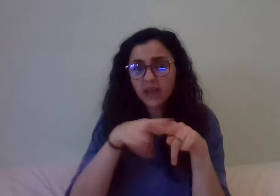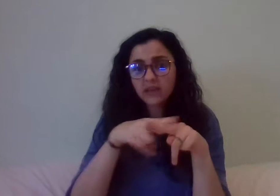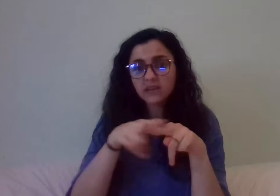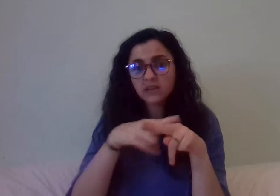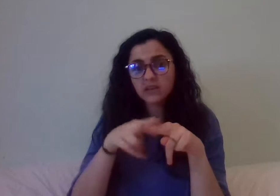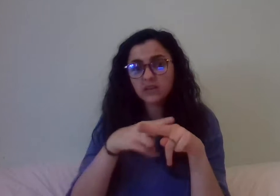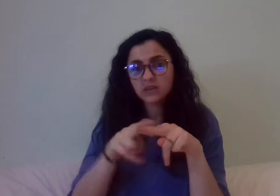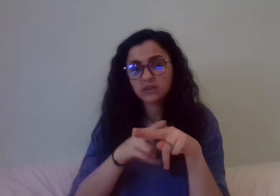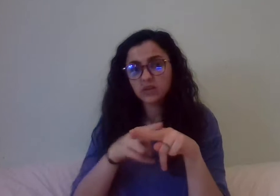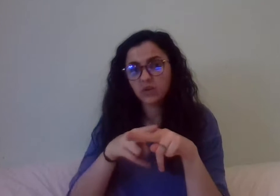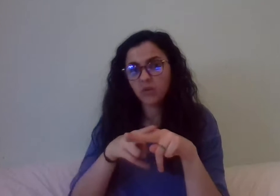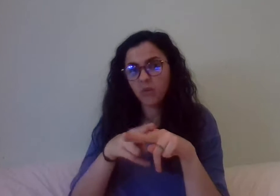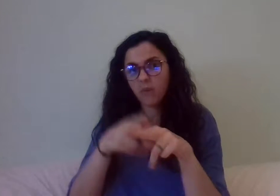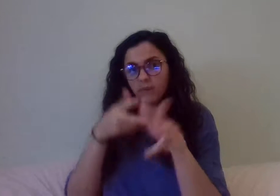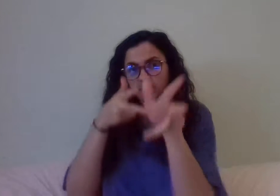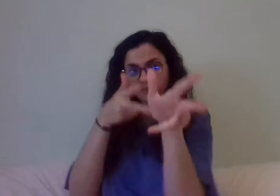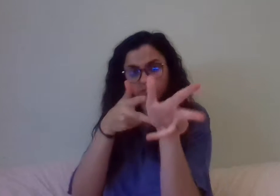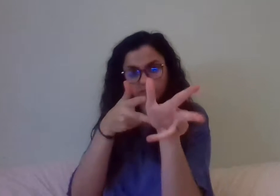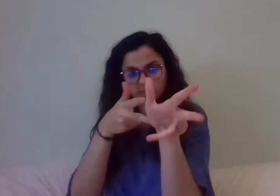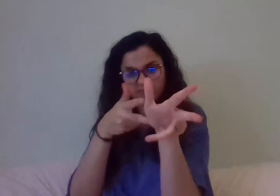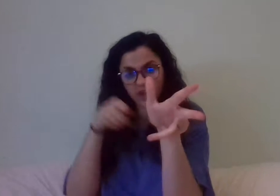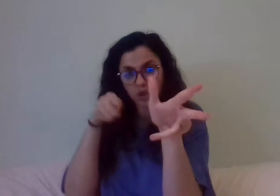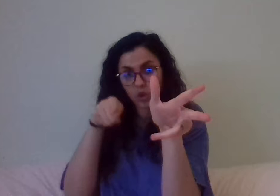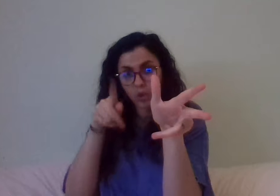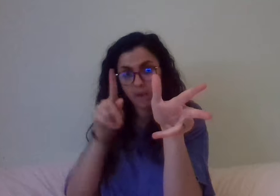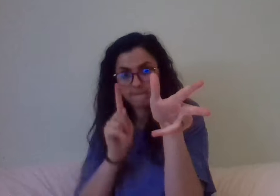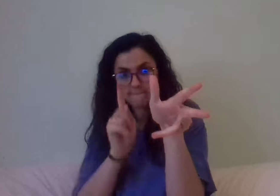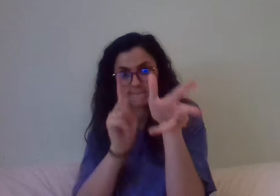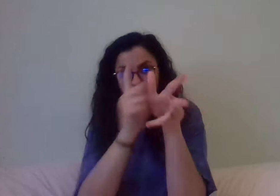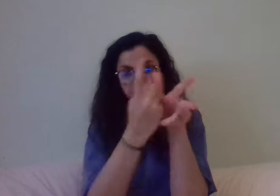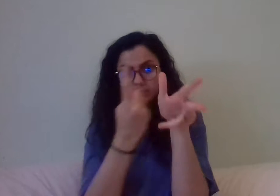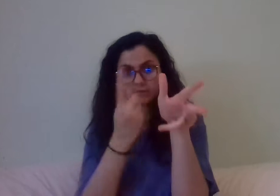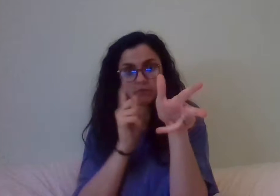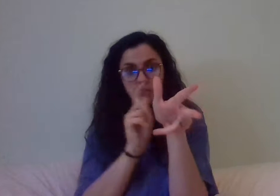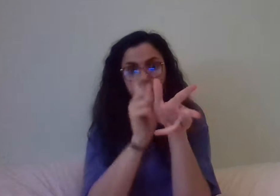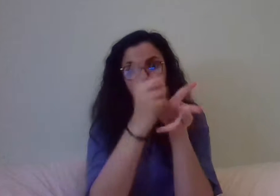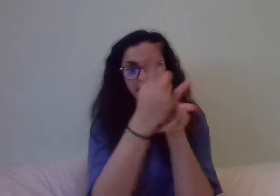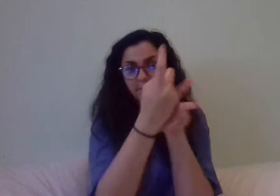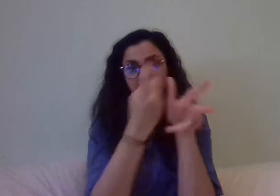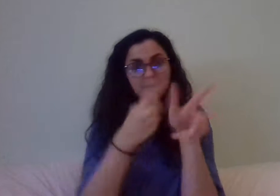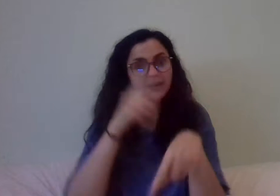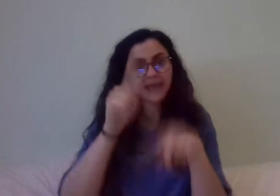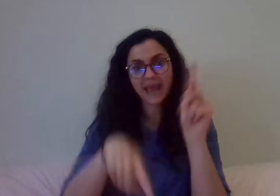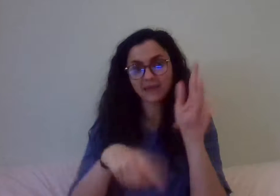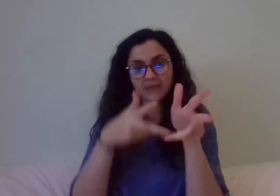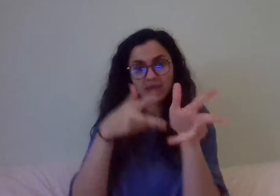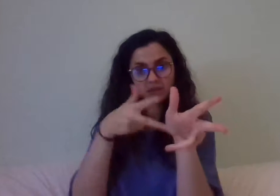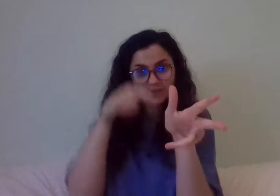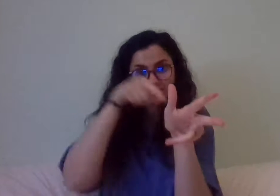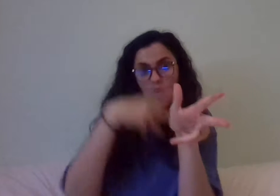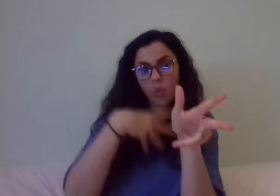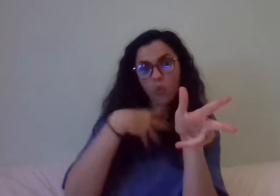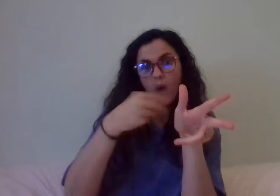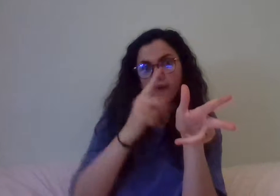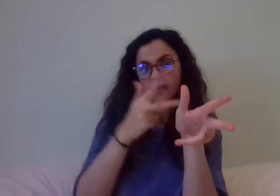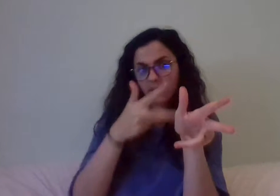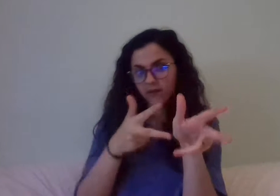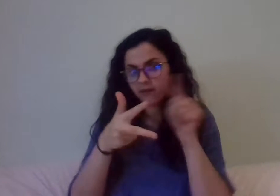and another because on these trains there were also white passengers who, of course, had free range of movement.